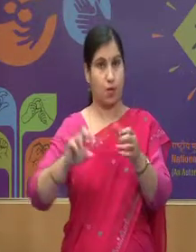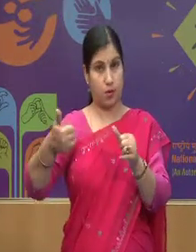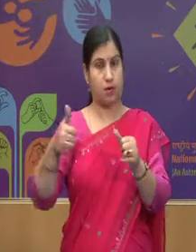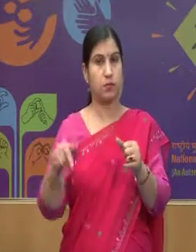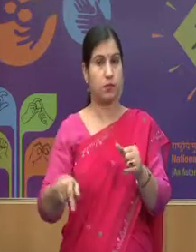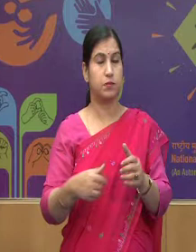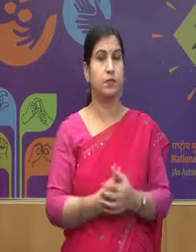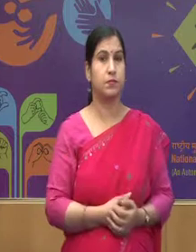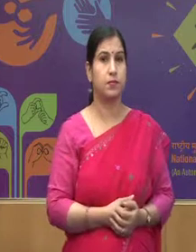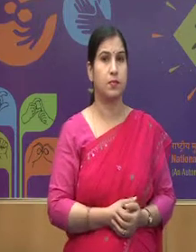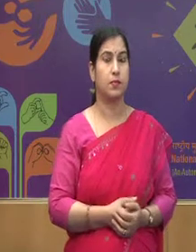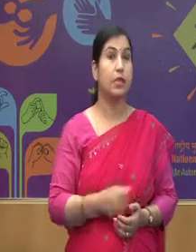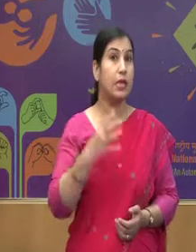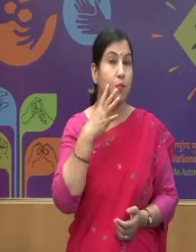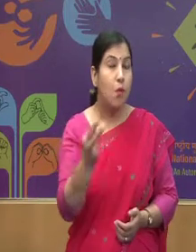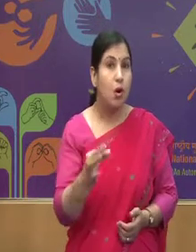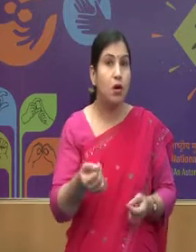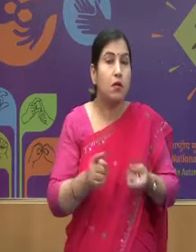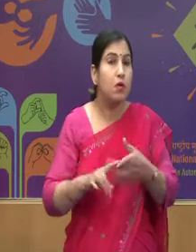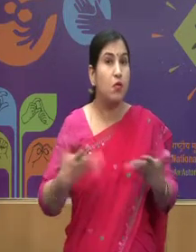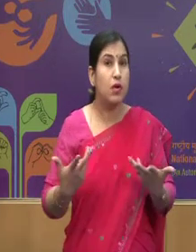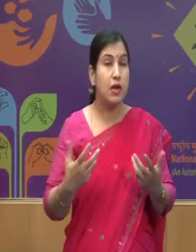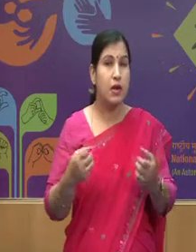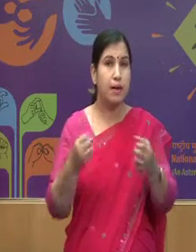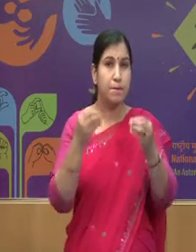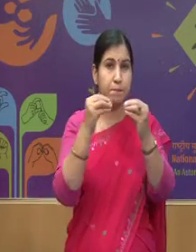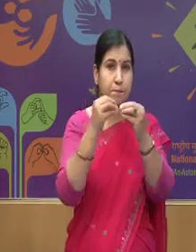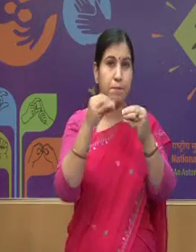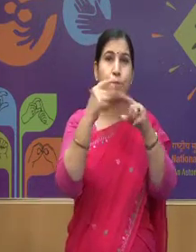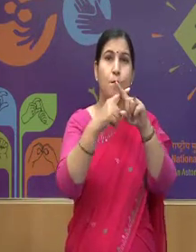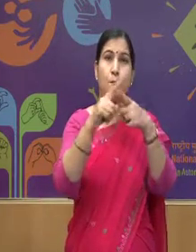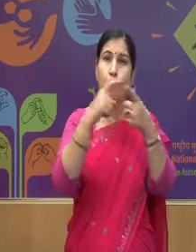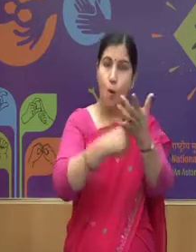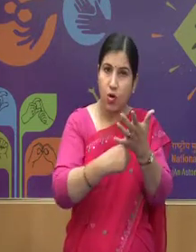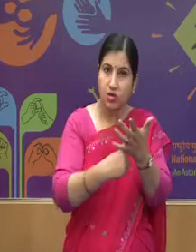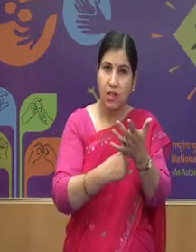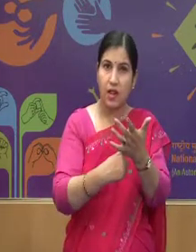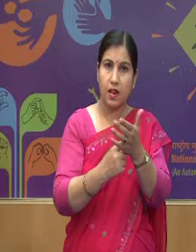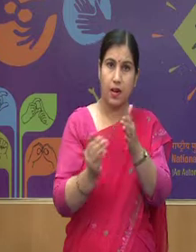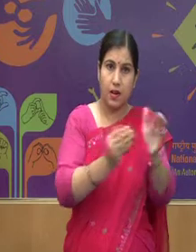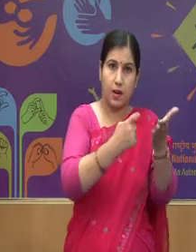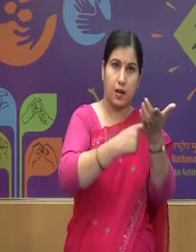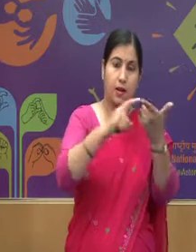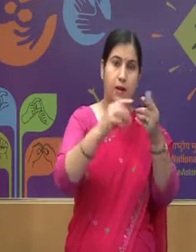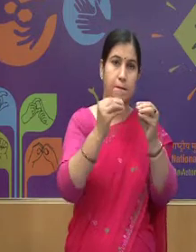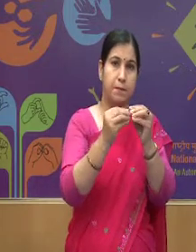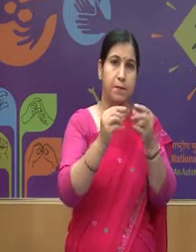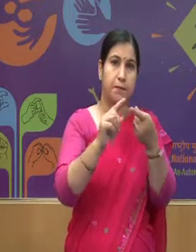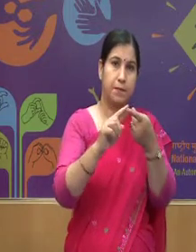An important event from this time was the Boxer Rebellion